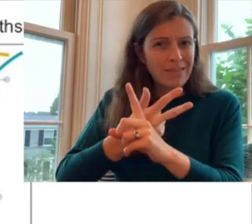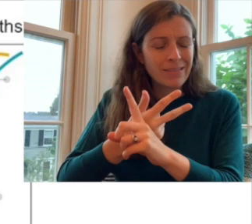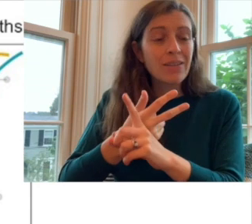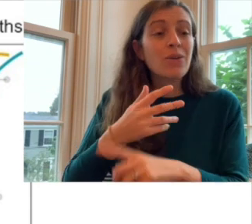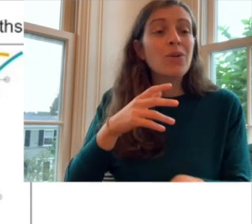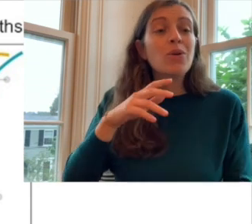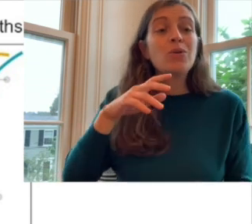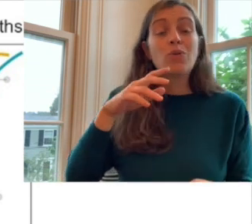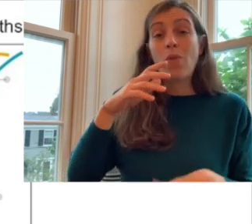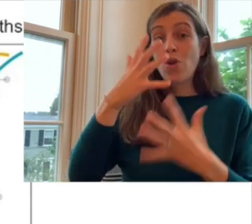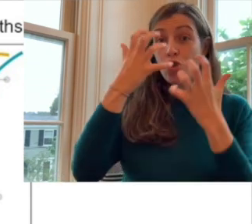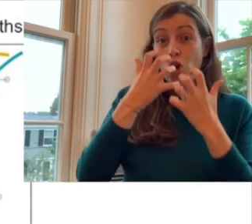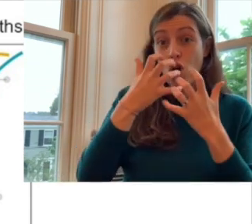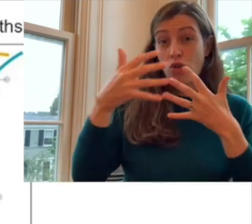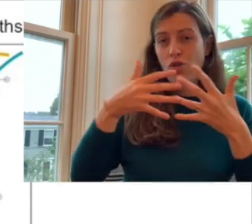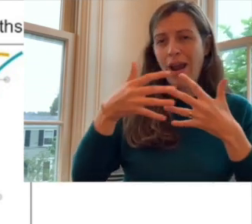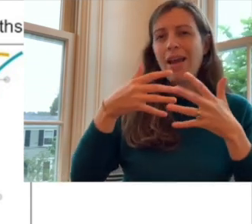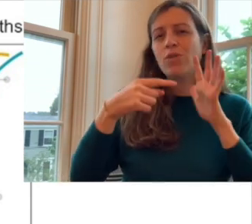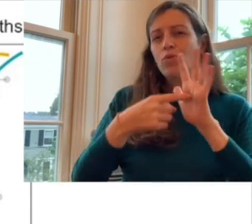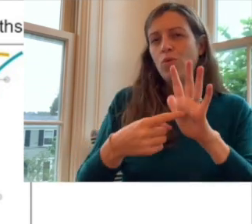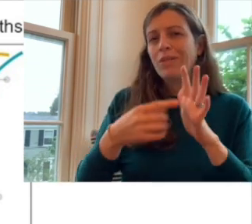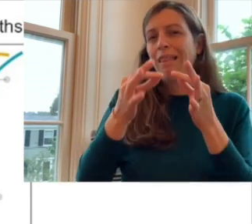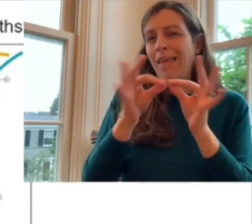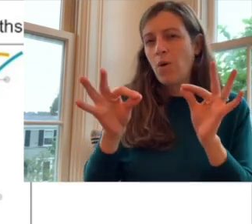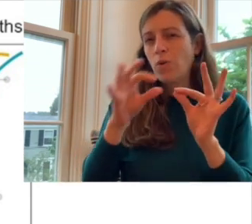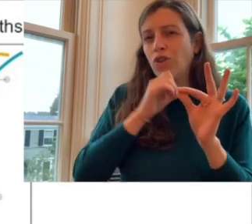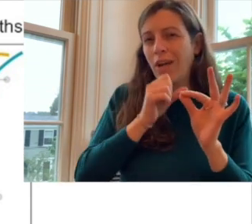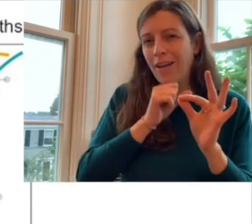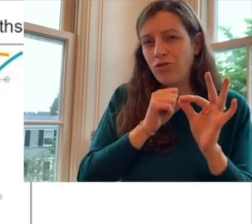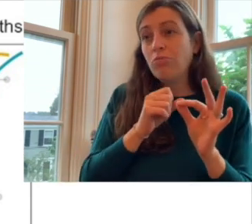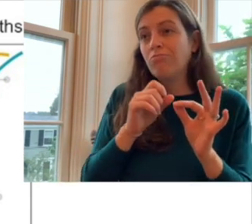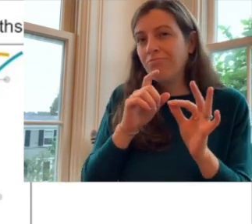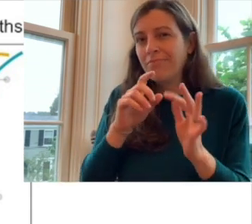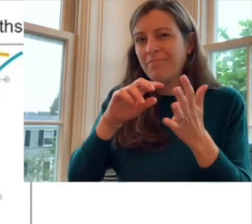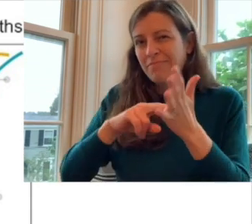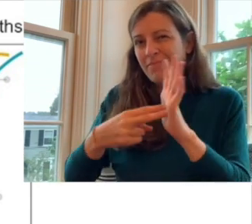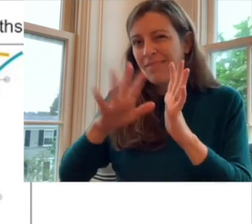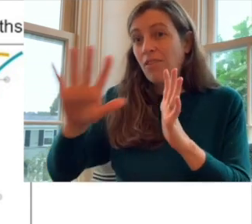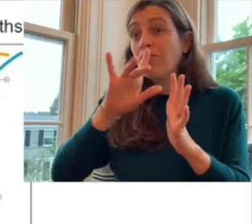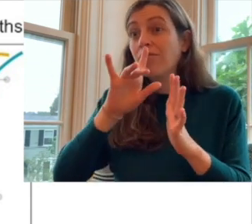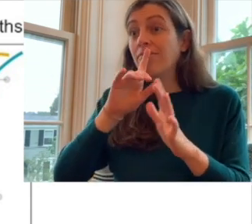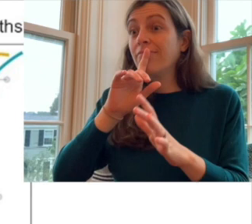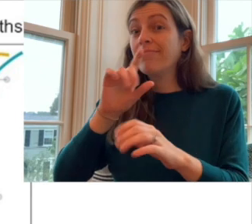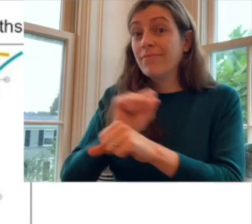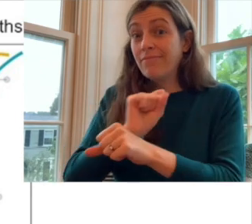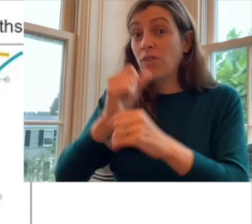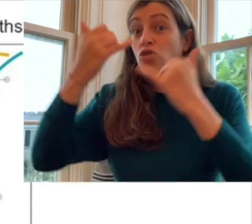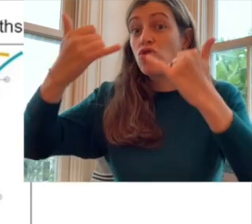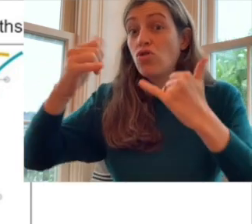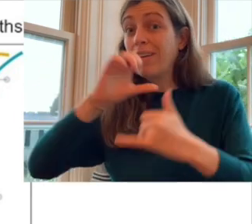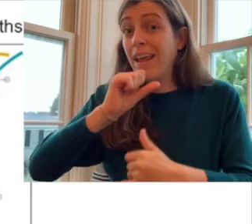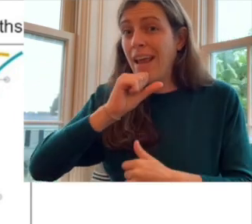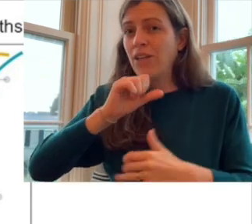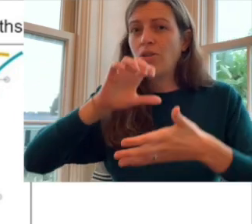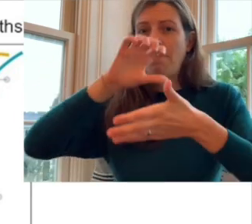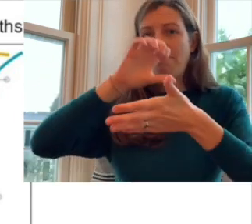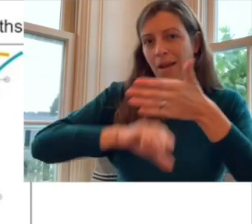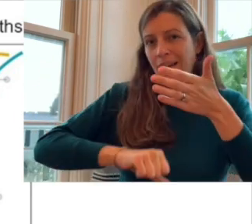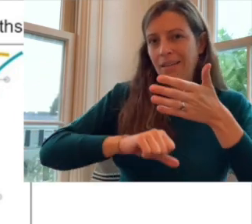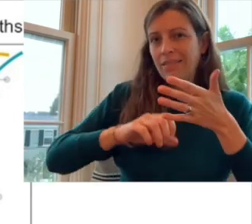many signs they know for their chronological age, but how many signs they know for the amount of time that they've been learning ASL. So we took their